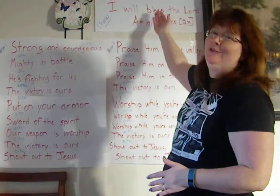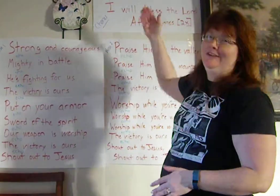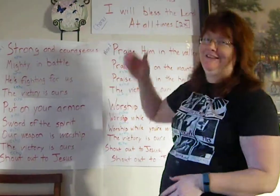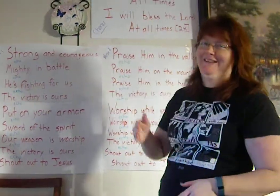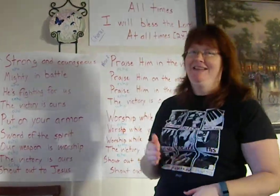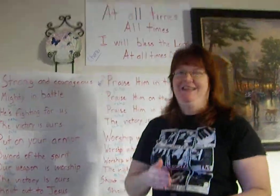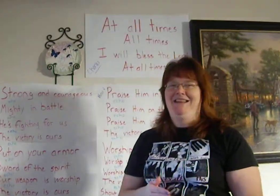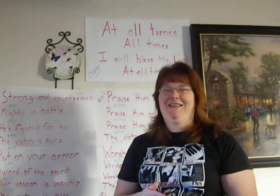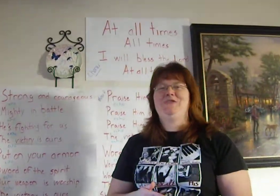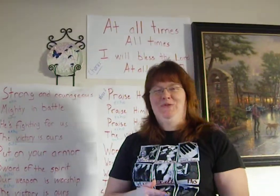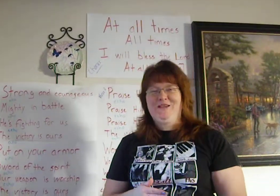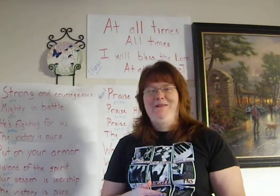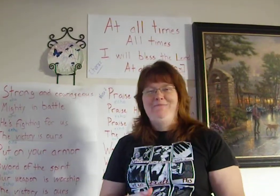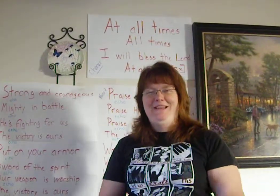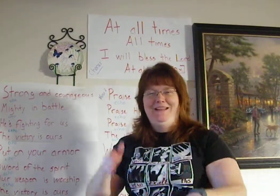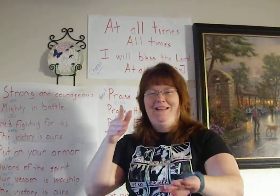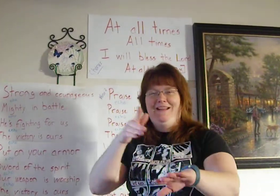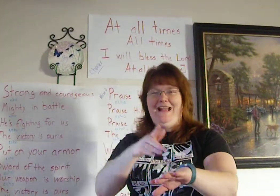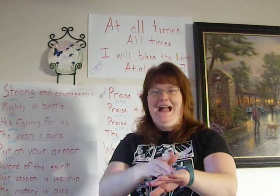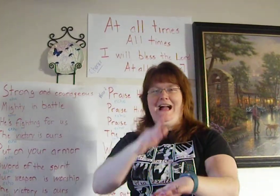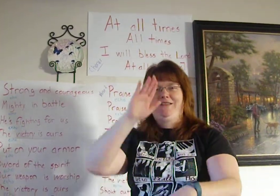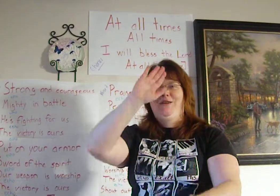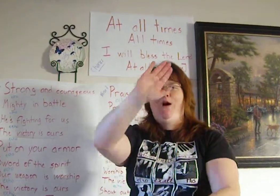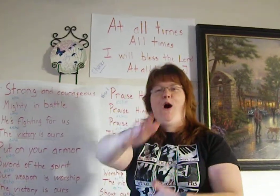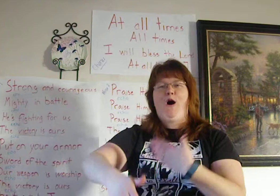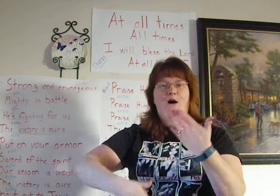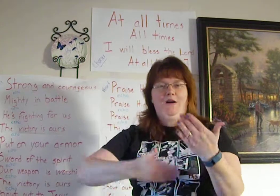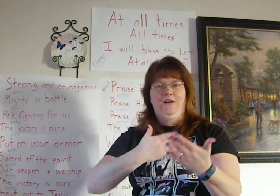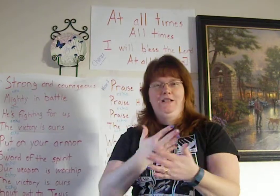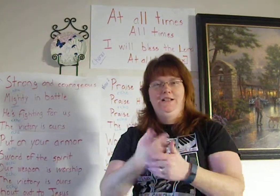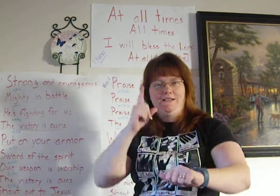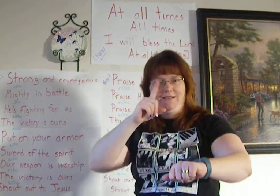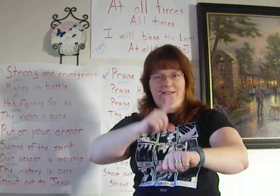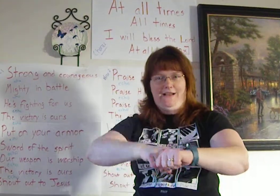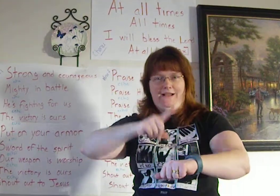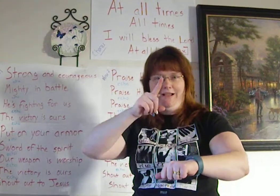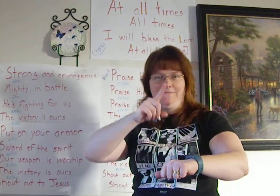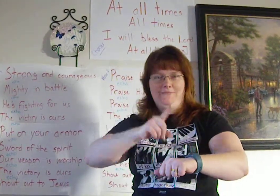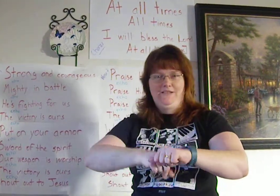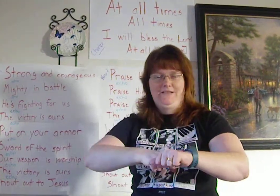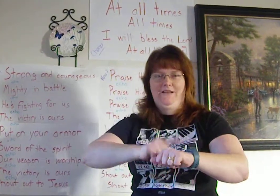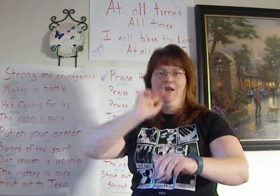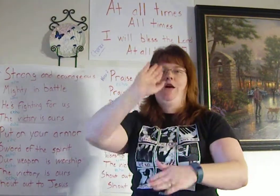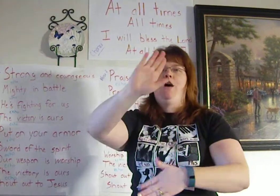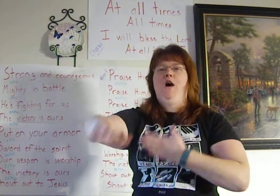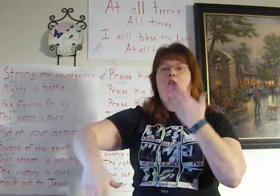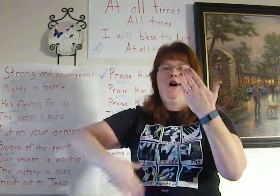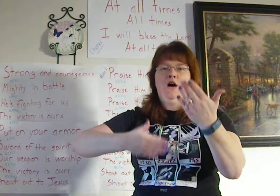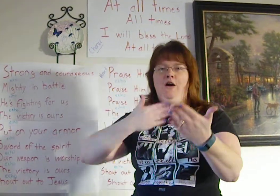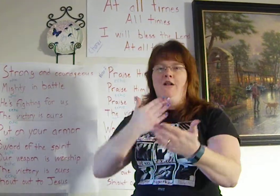to, do this with me, at all times,